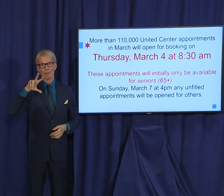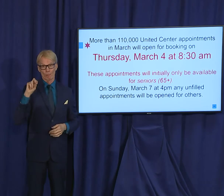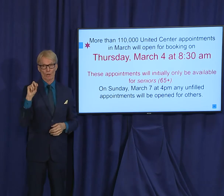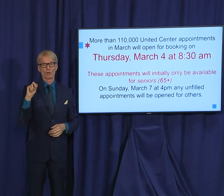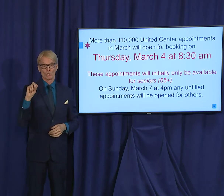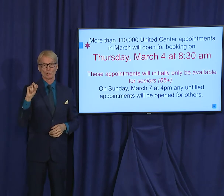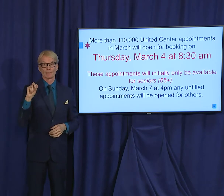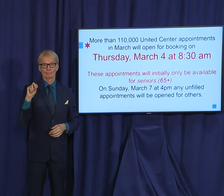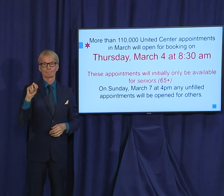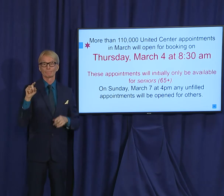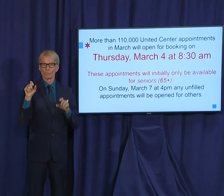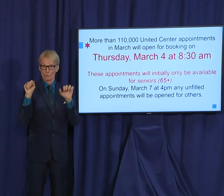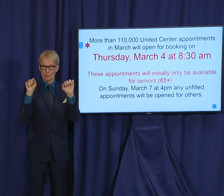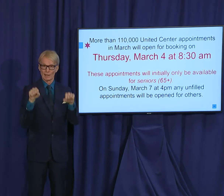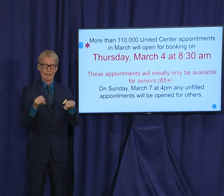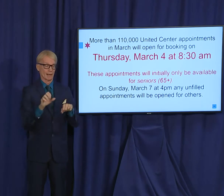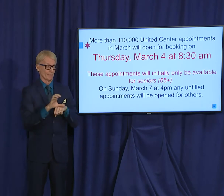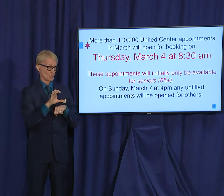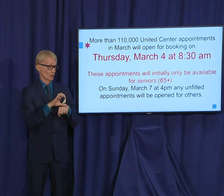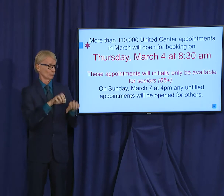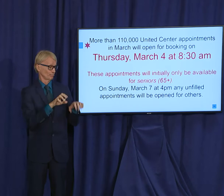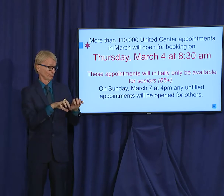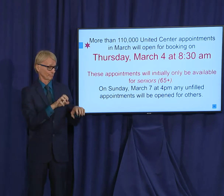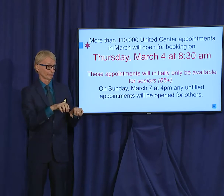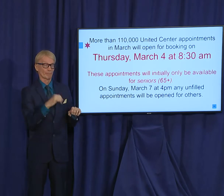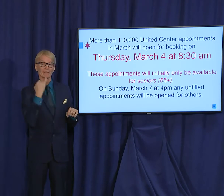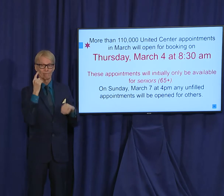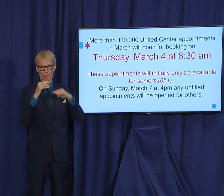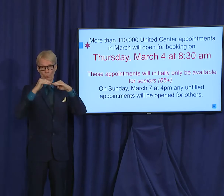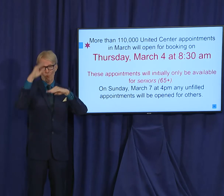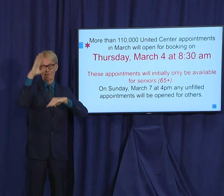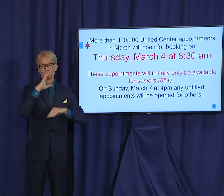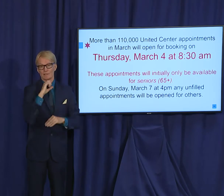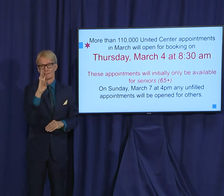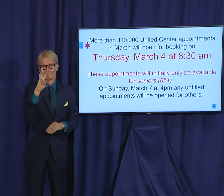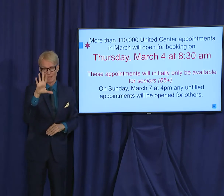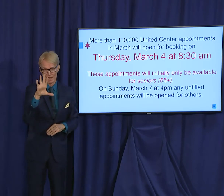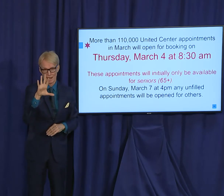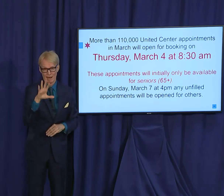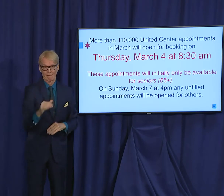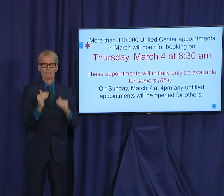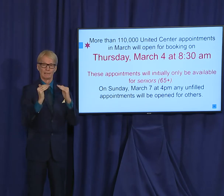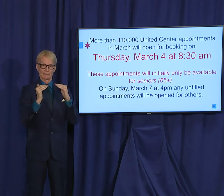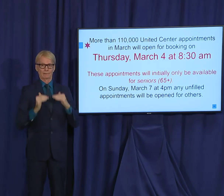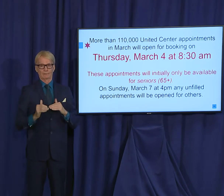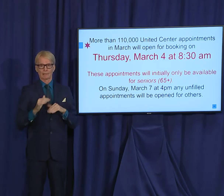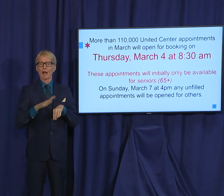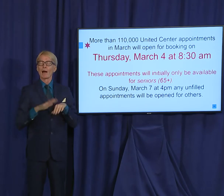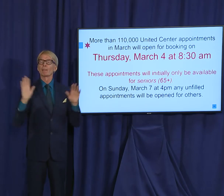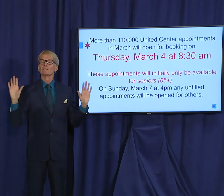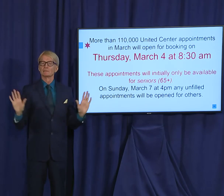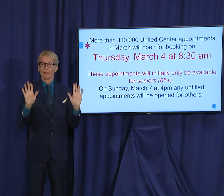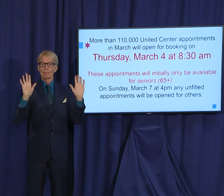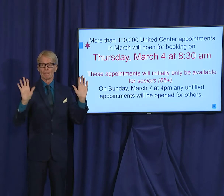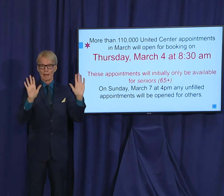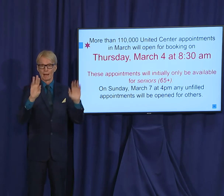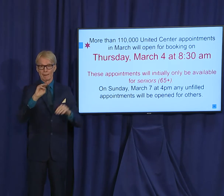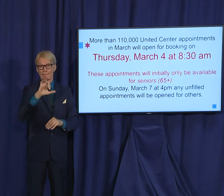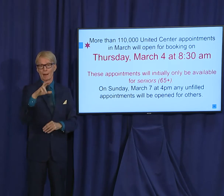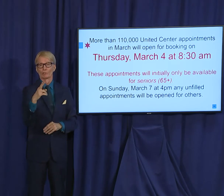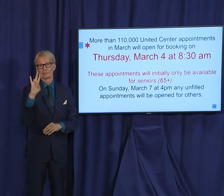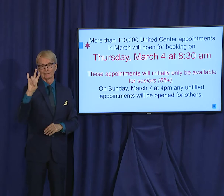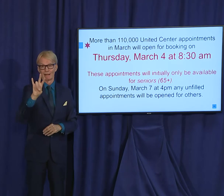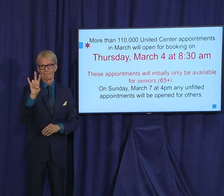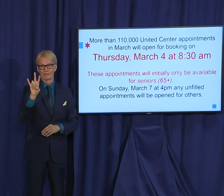please go online, sign up for a vaccine if you're over 65. Then, on Sunday, March 7th at 4